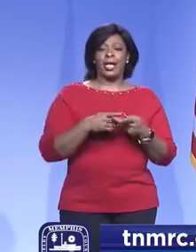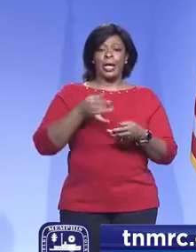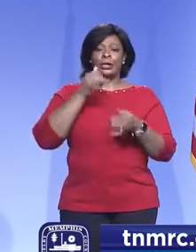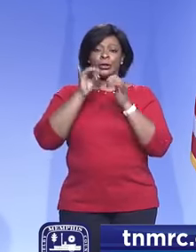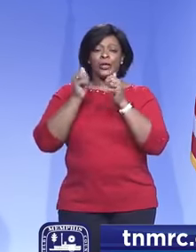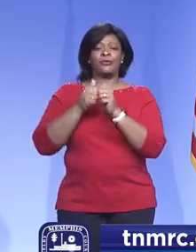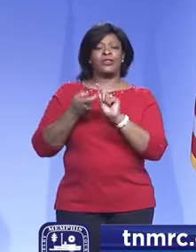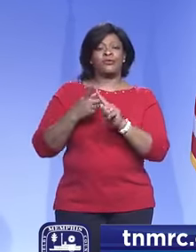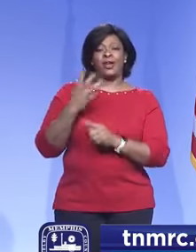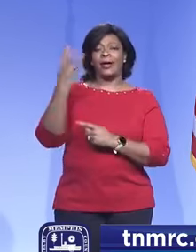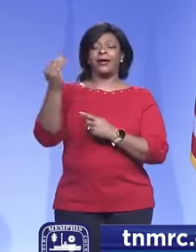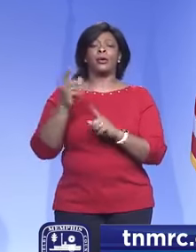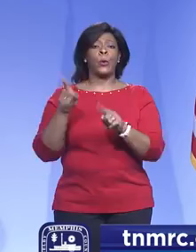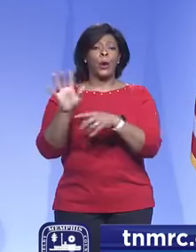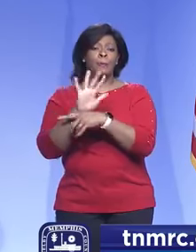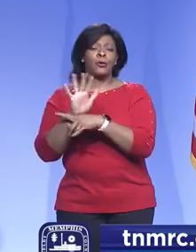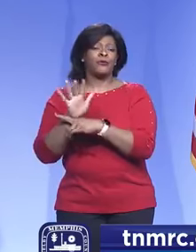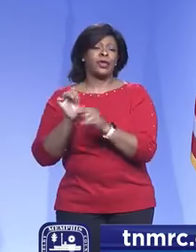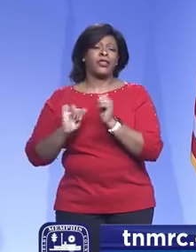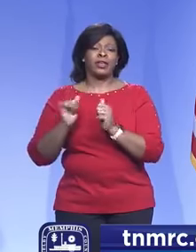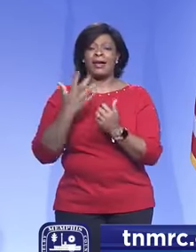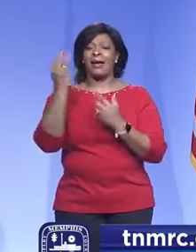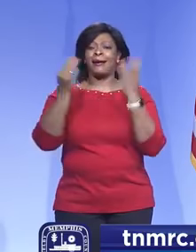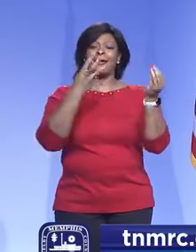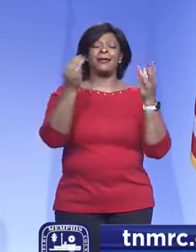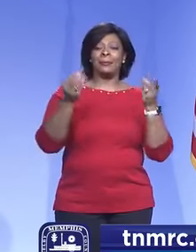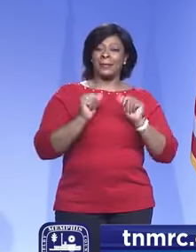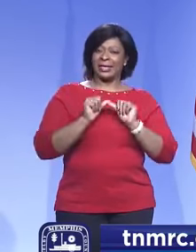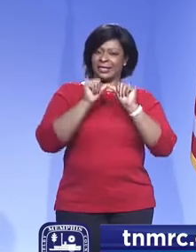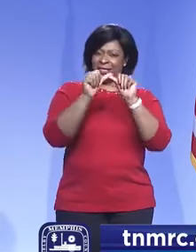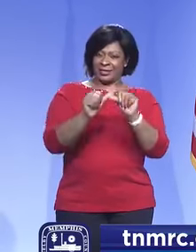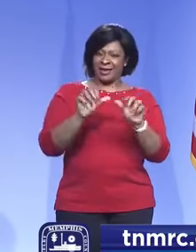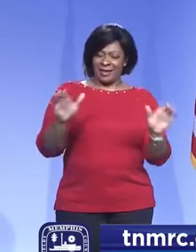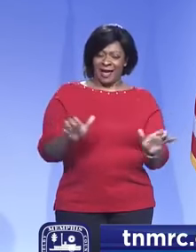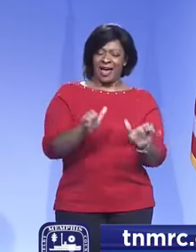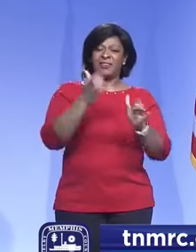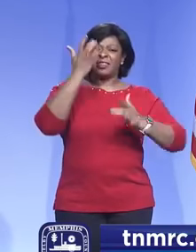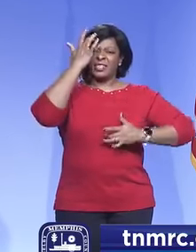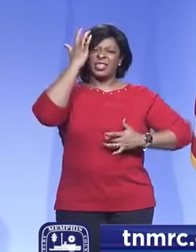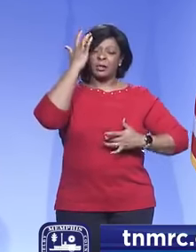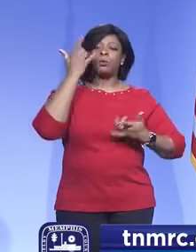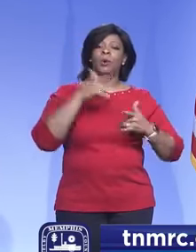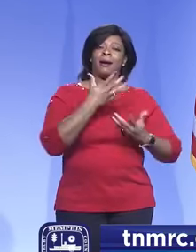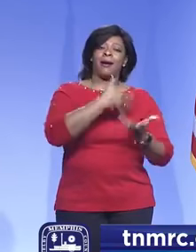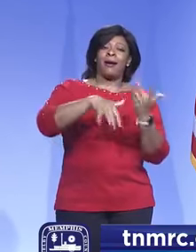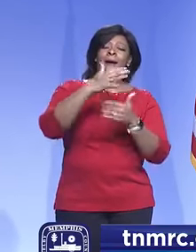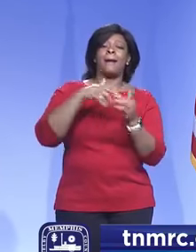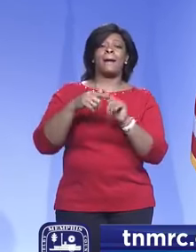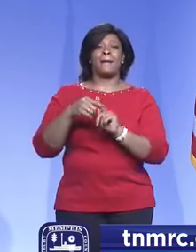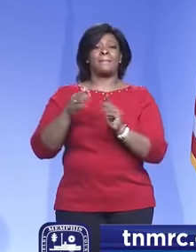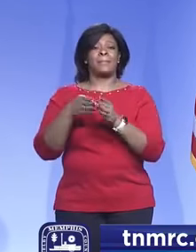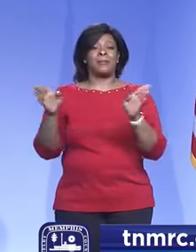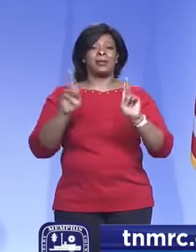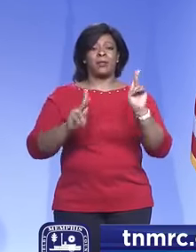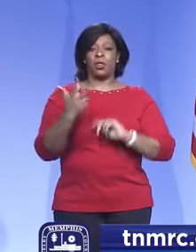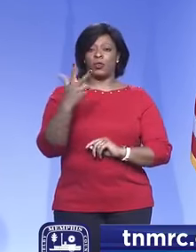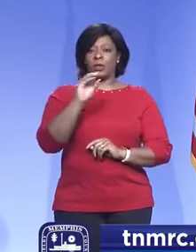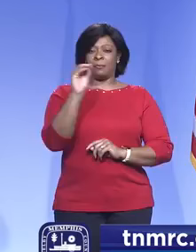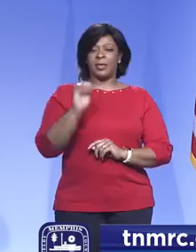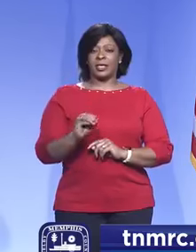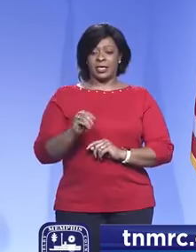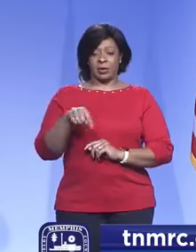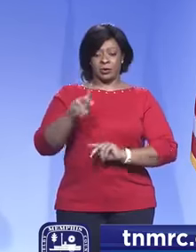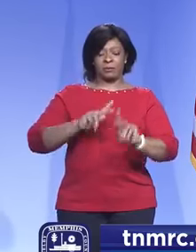drink with a friend, going to a movie theater, and so on, but continue to be active and social in public. And only 3%